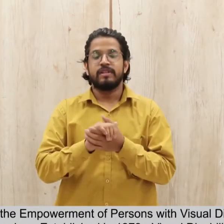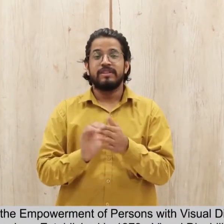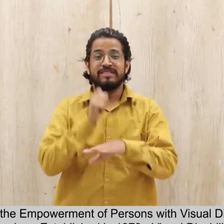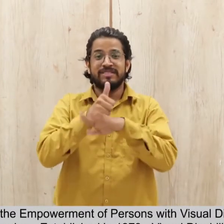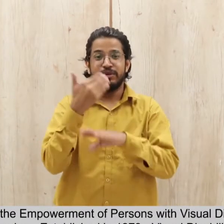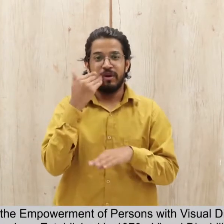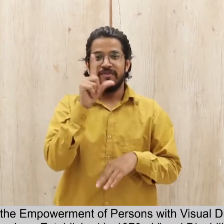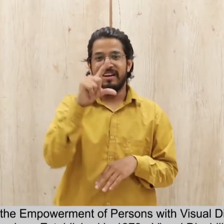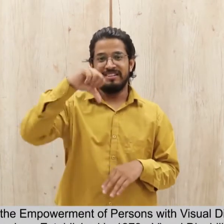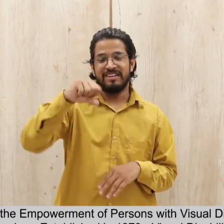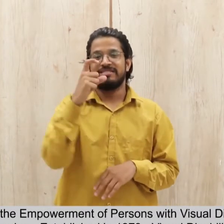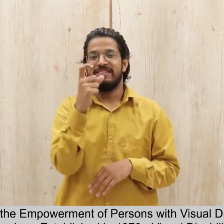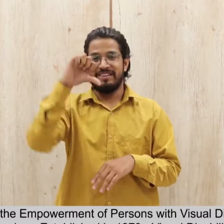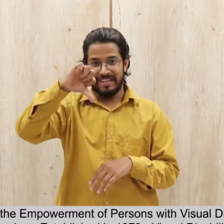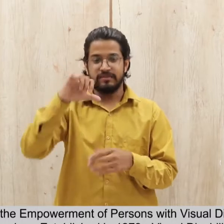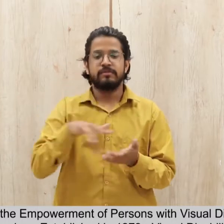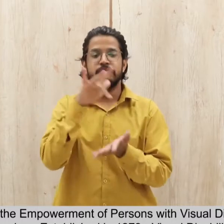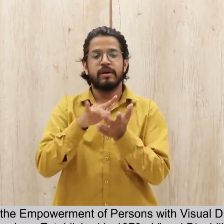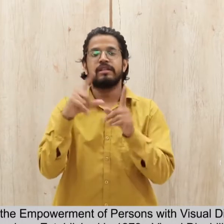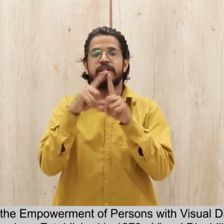Disabilities, NIEPVD, Dehradun, established in